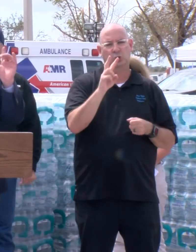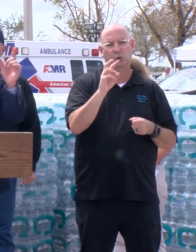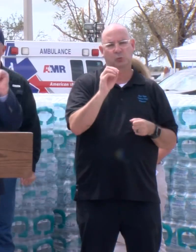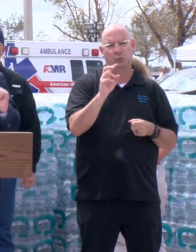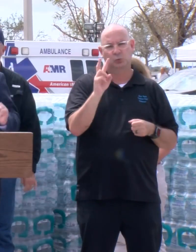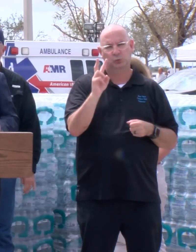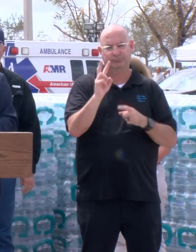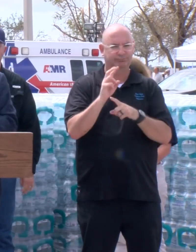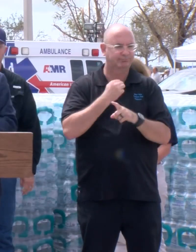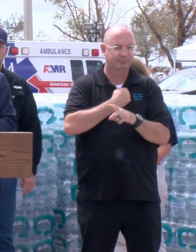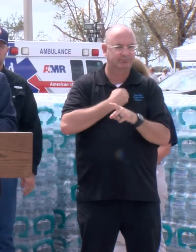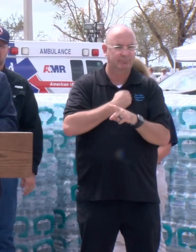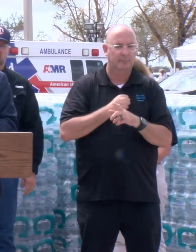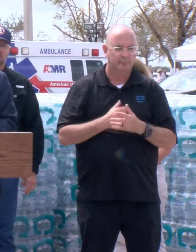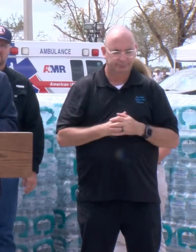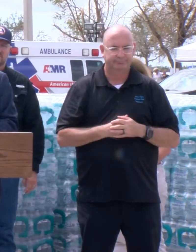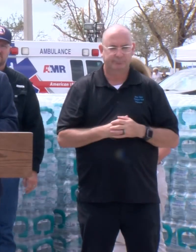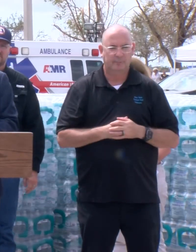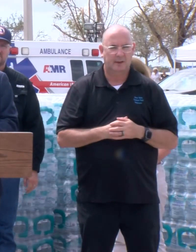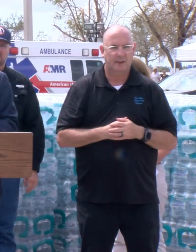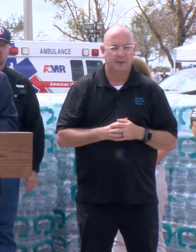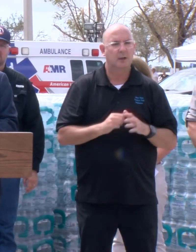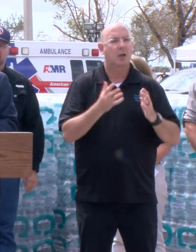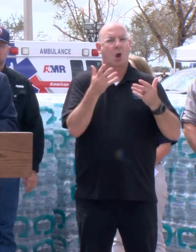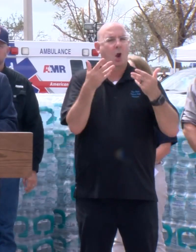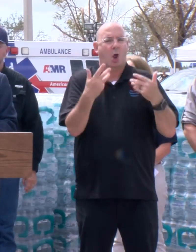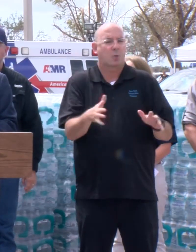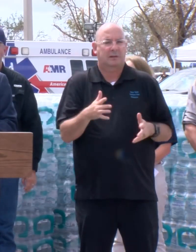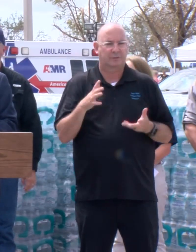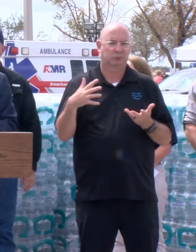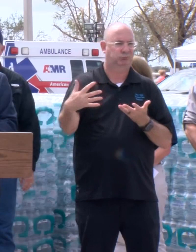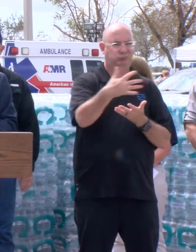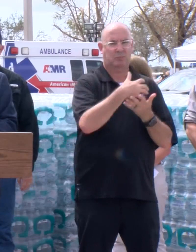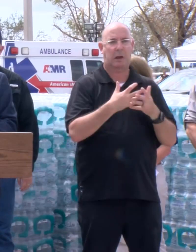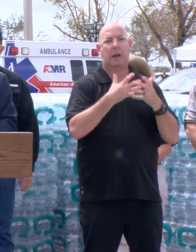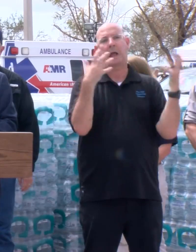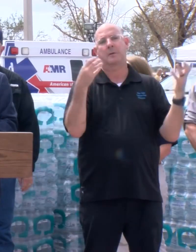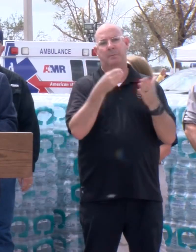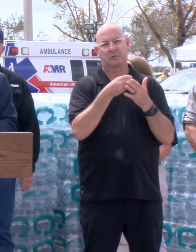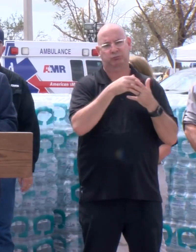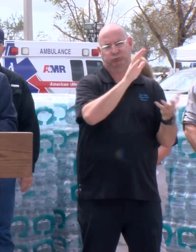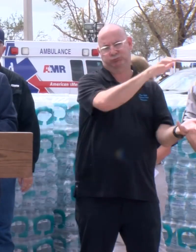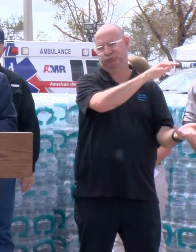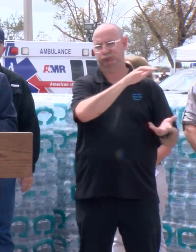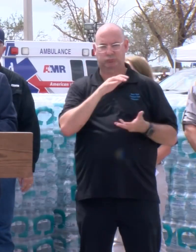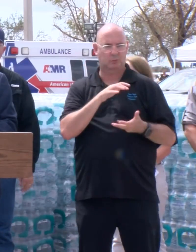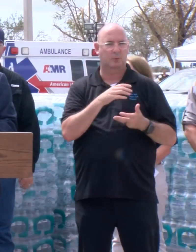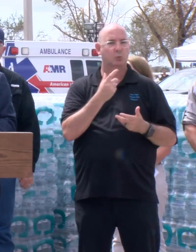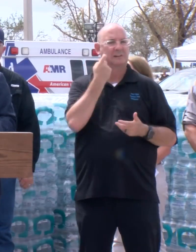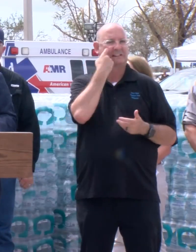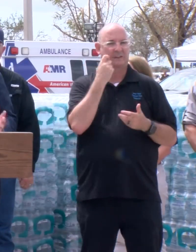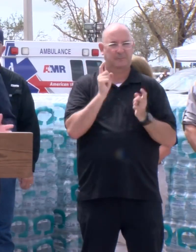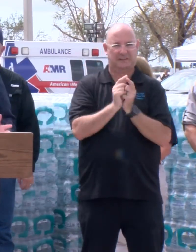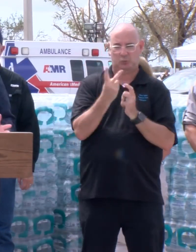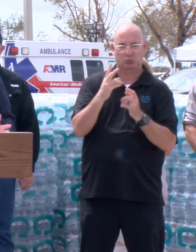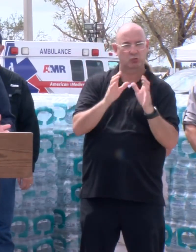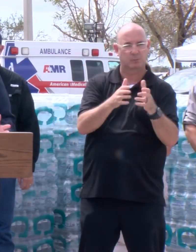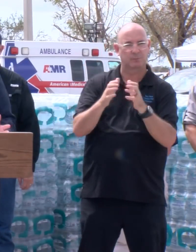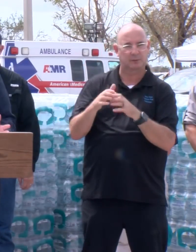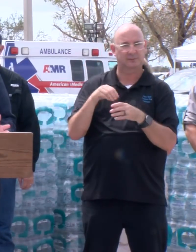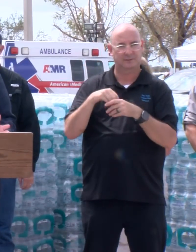just over in Punta Gorda, and we met with 2 groups. We met with Operation Rubicon. Then we met